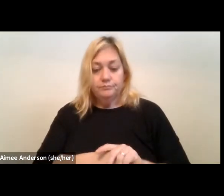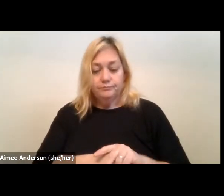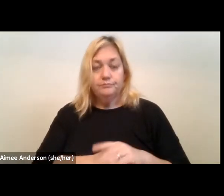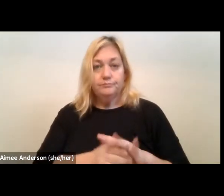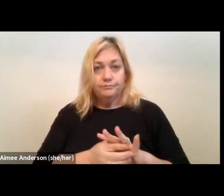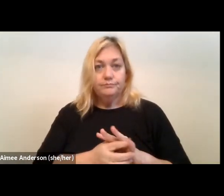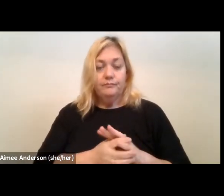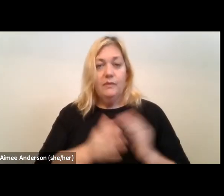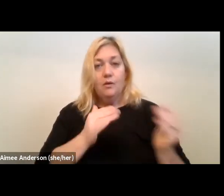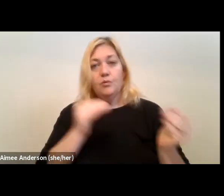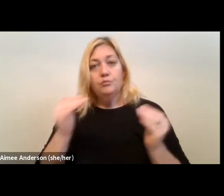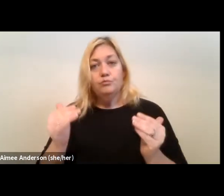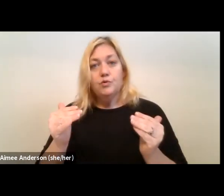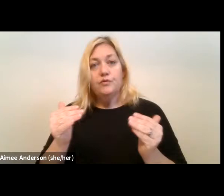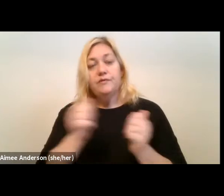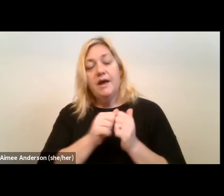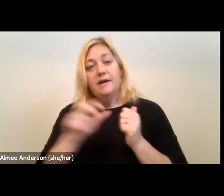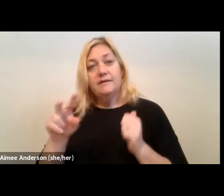moved and seconded.